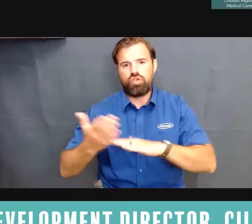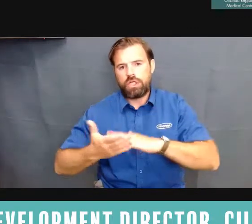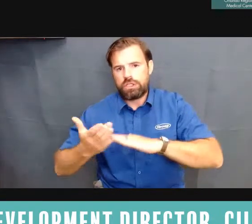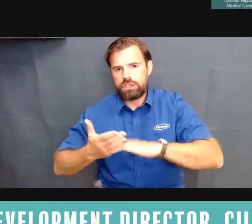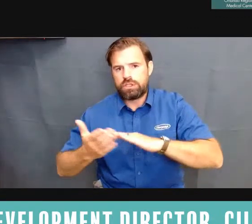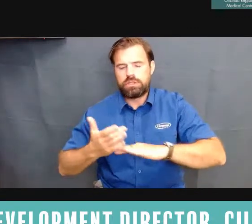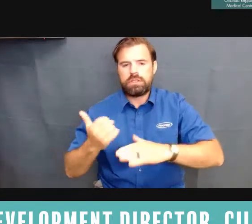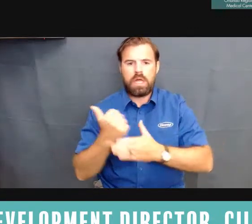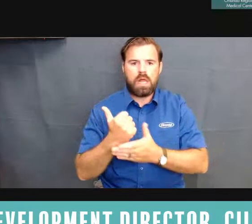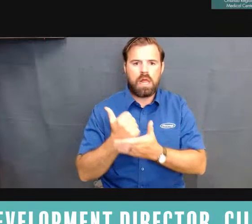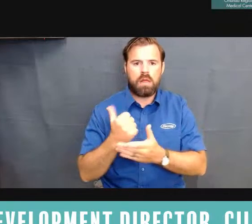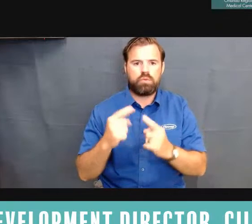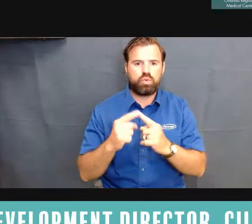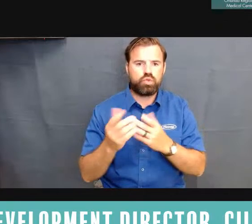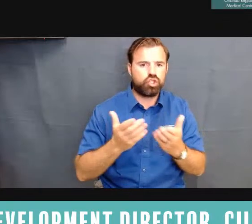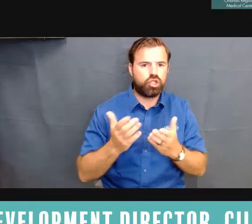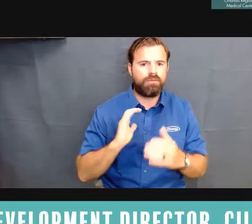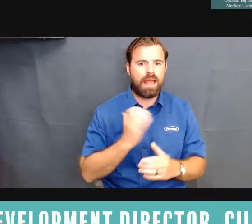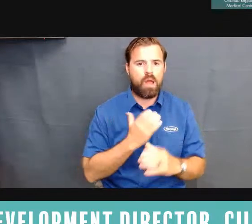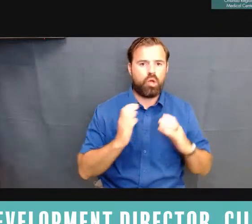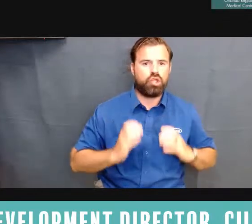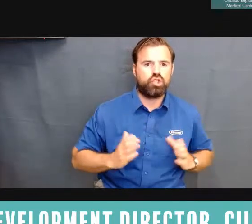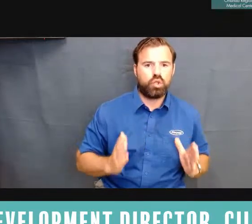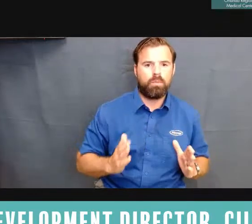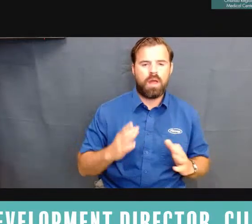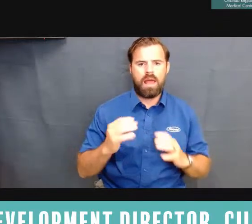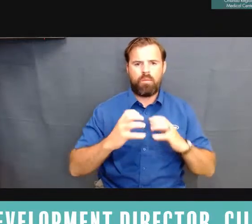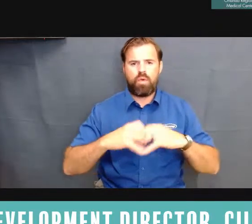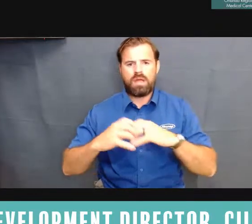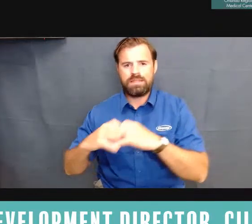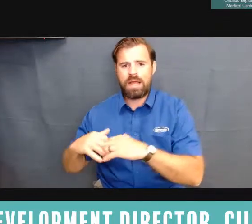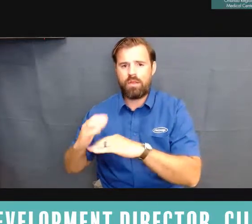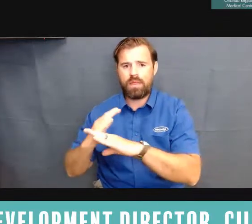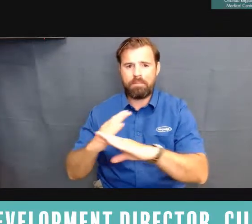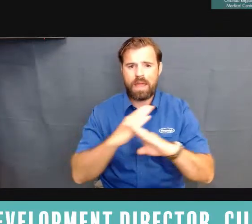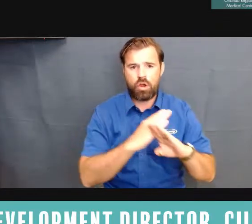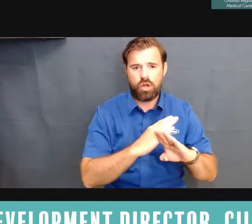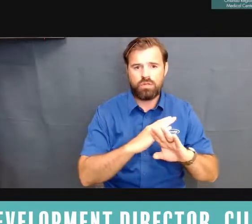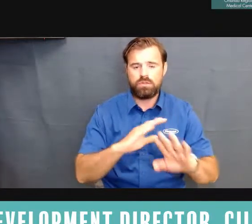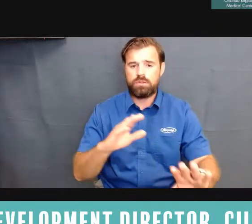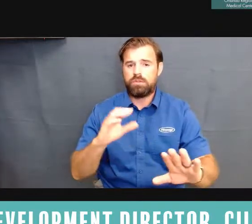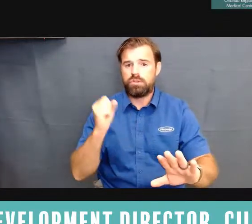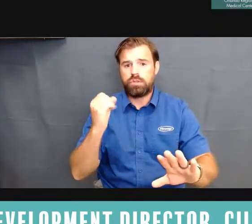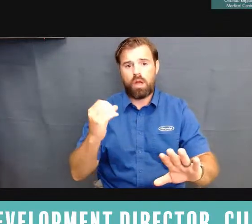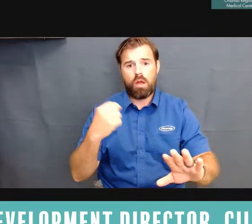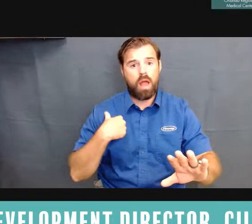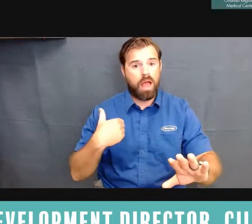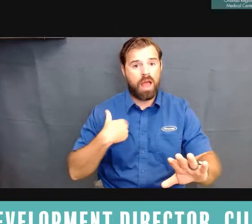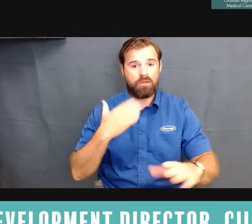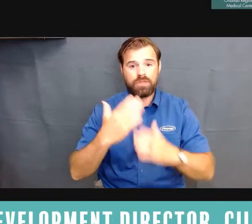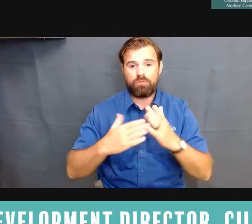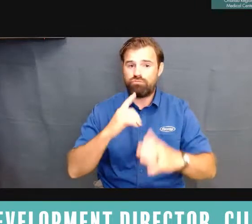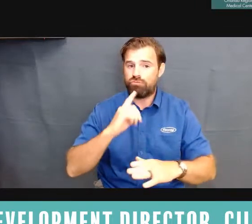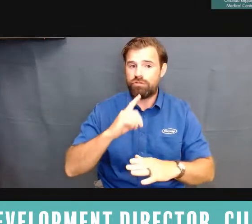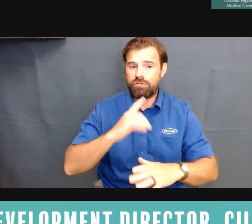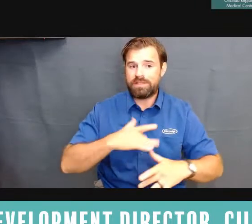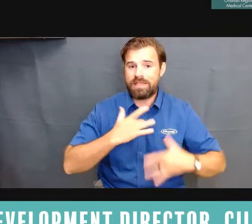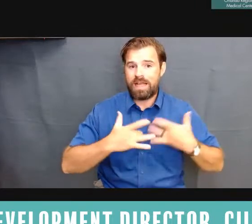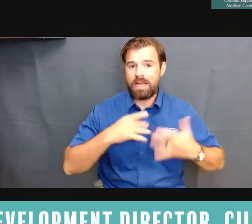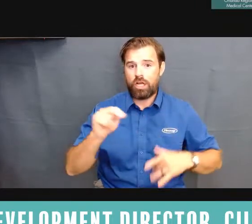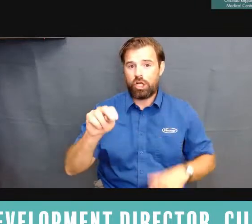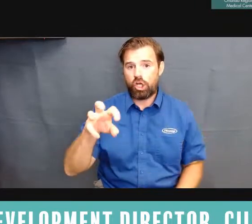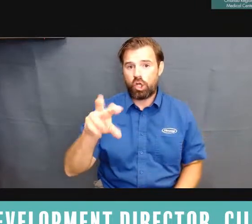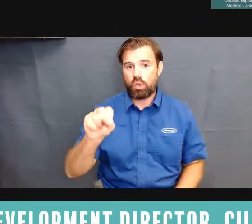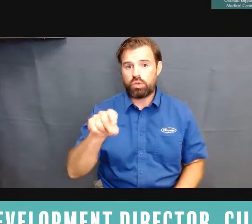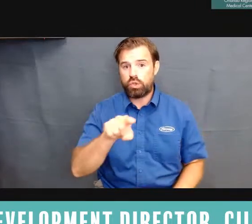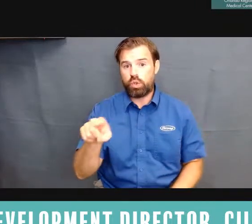and helping to serve our consumers and break down those barriers. So I have some really exciting news. What you've